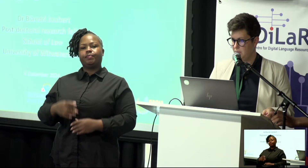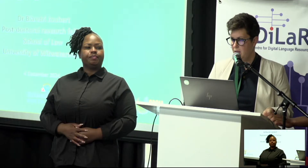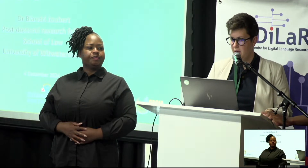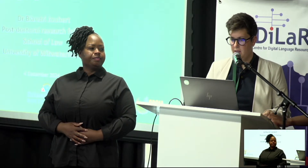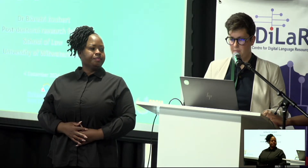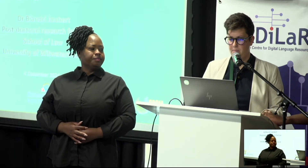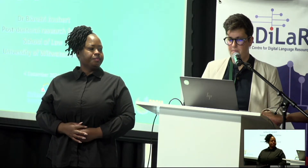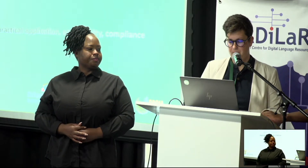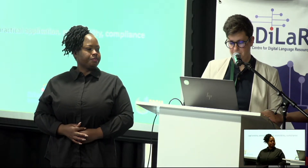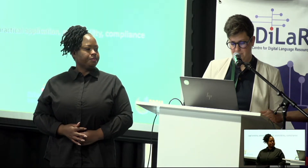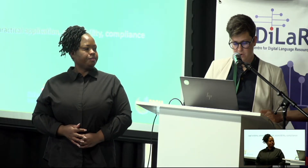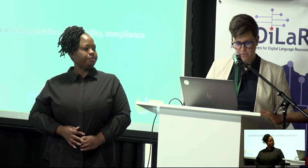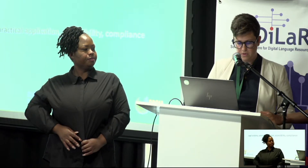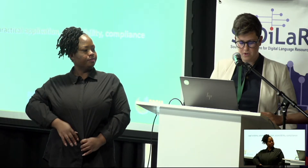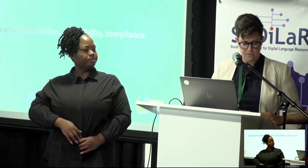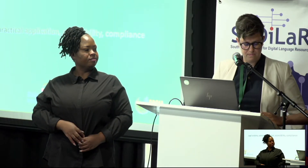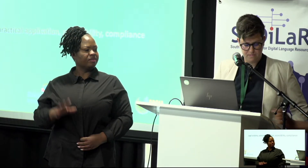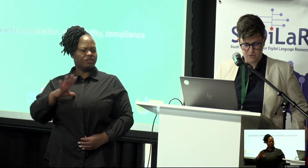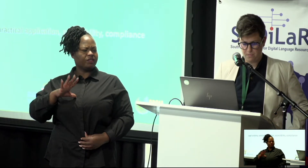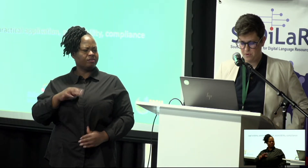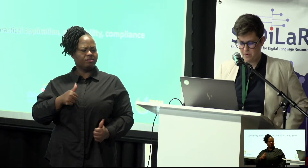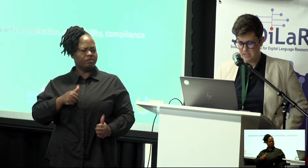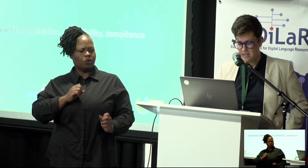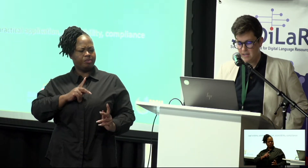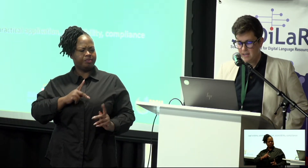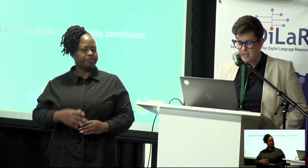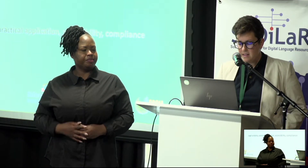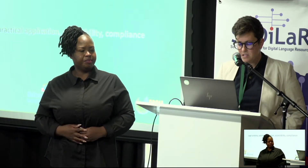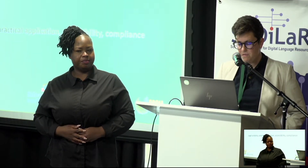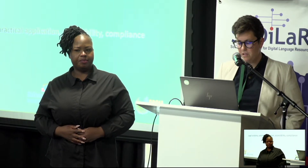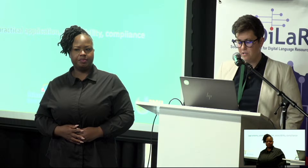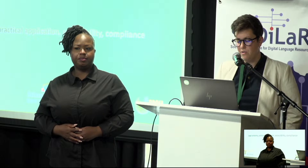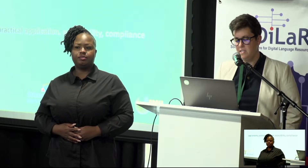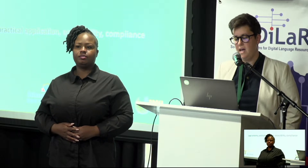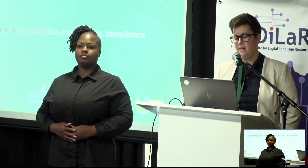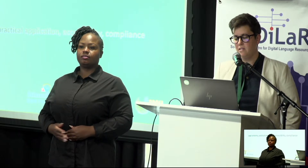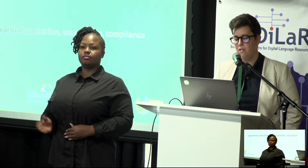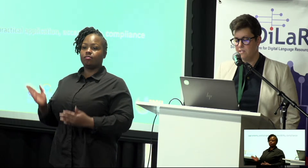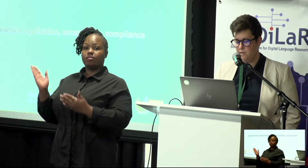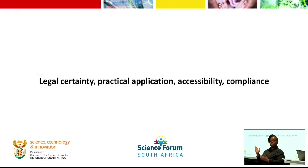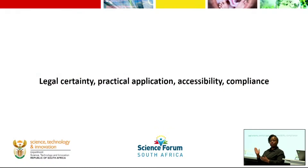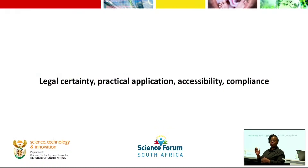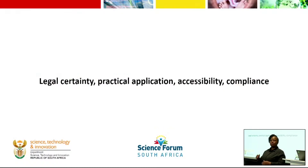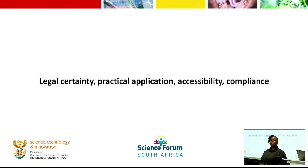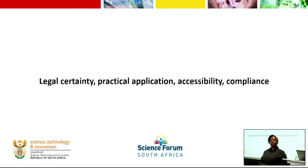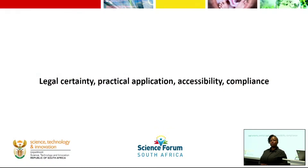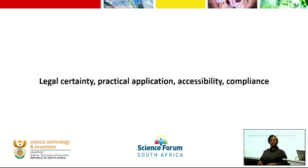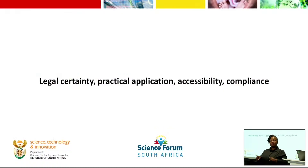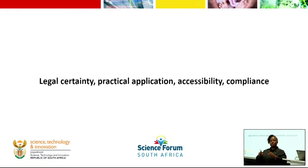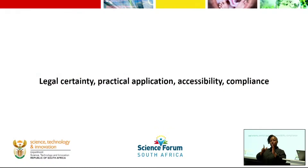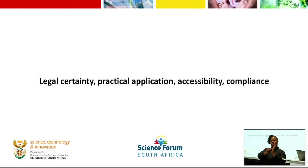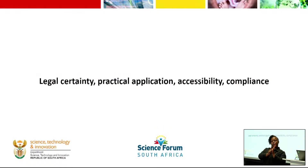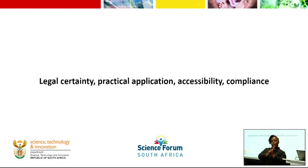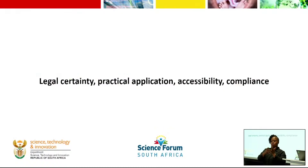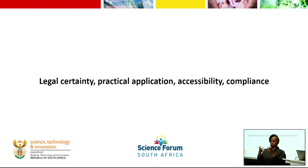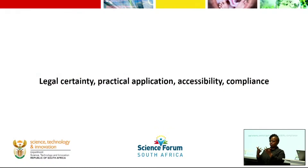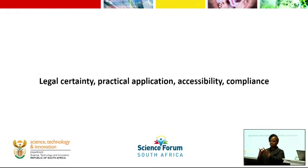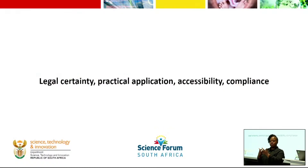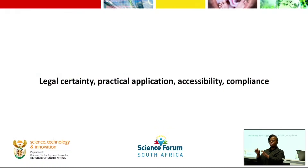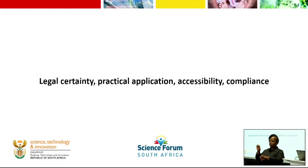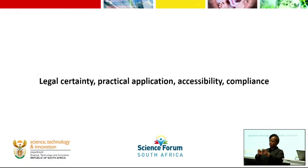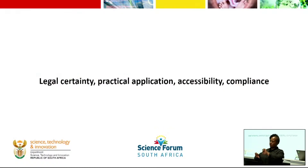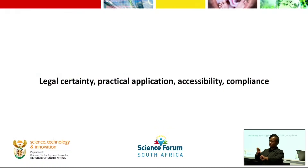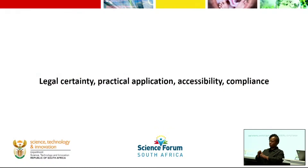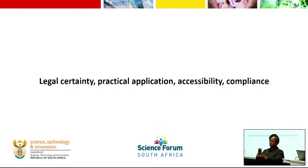just use this. Yeah, no worries. In this field, law interacts closely with science, economics, and the